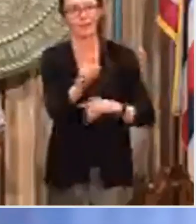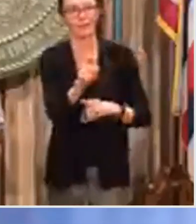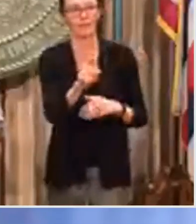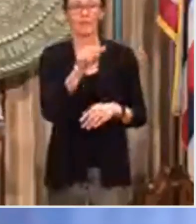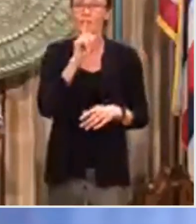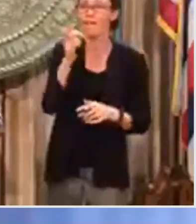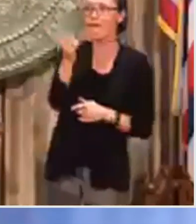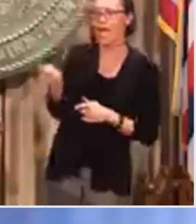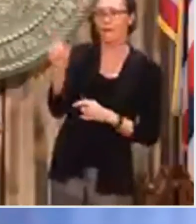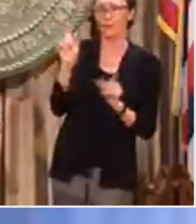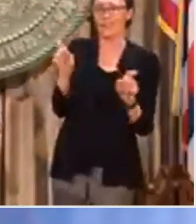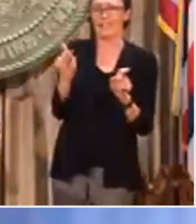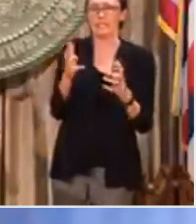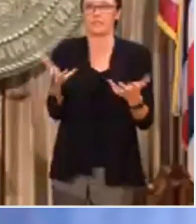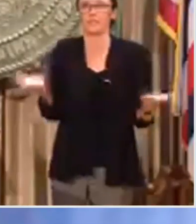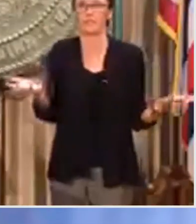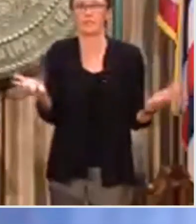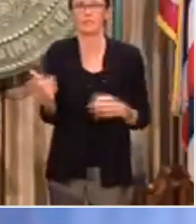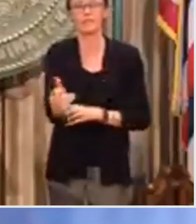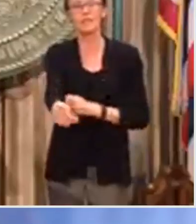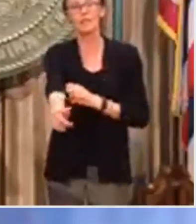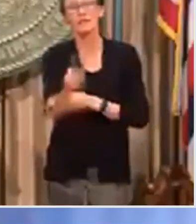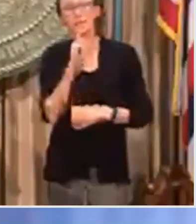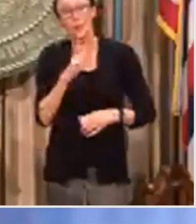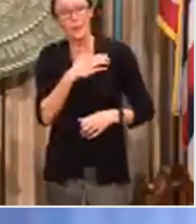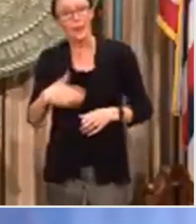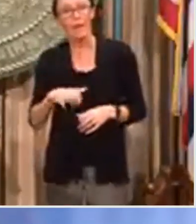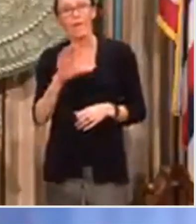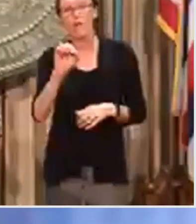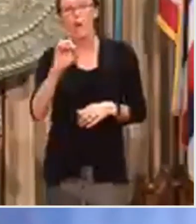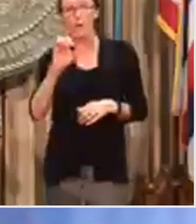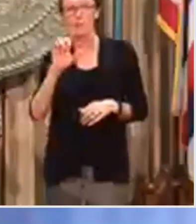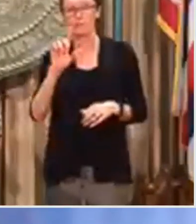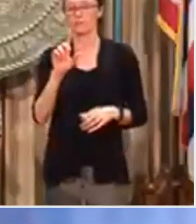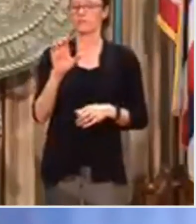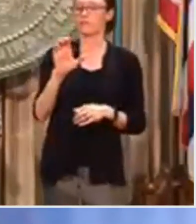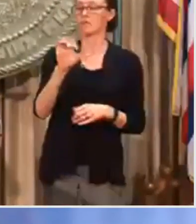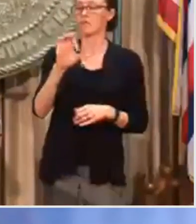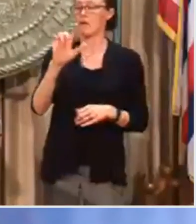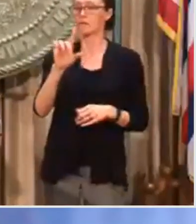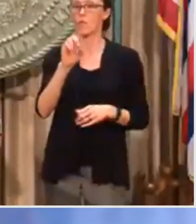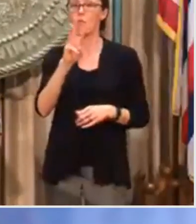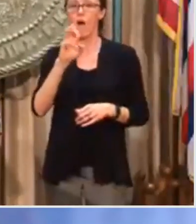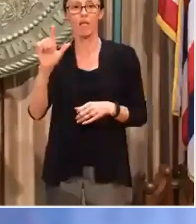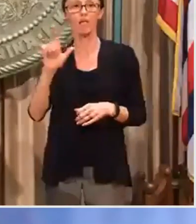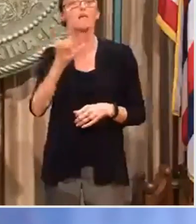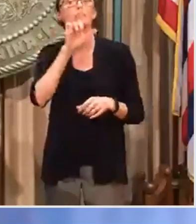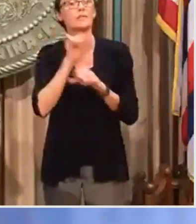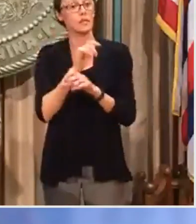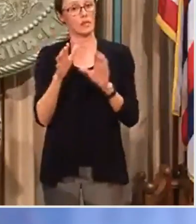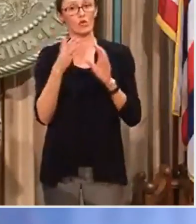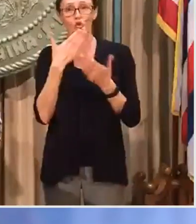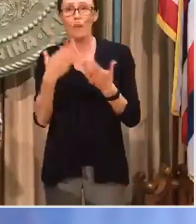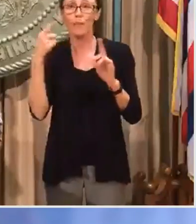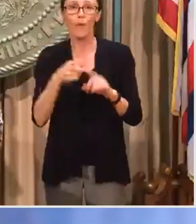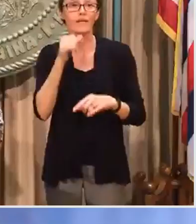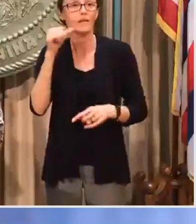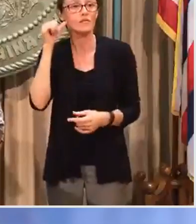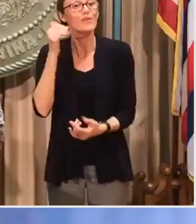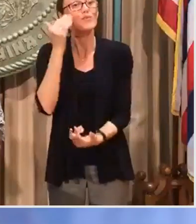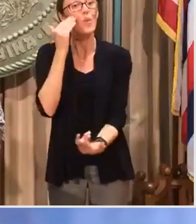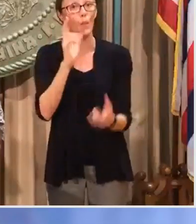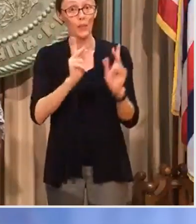supplies. Mayor Caldwell made an important point yesterday by saying, by hoarding, the people that can only afford